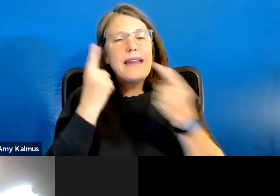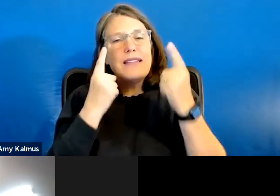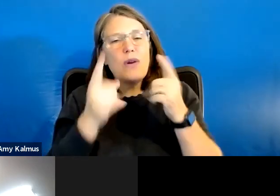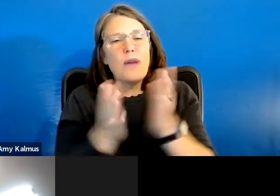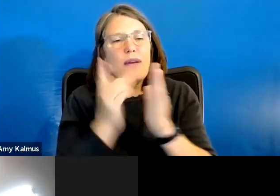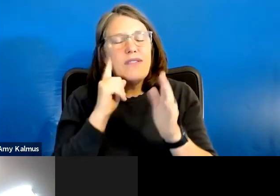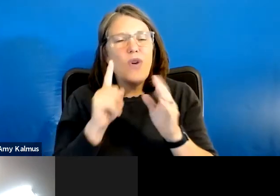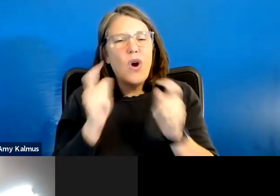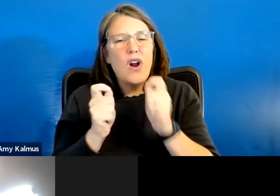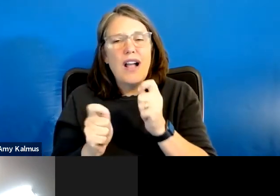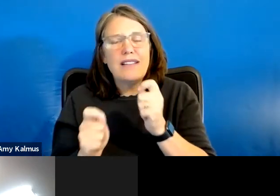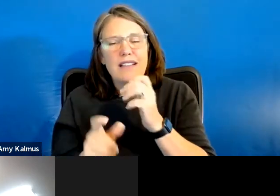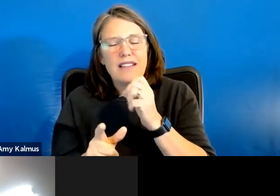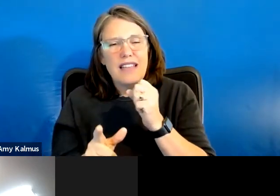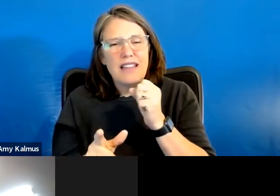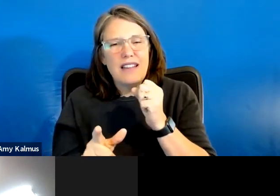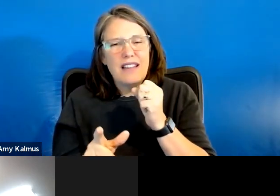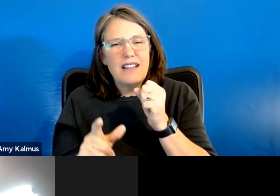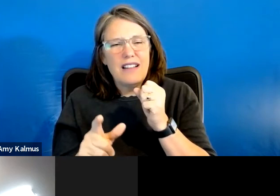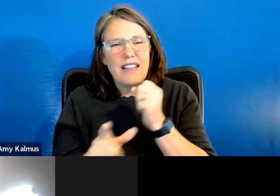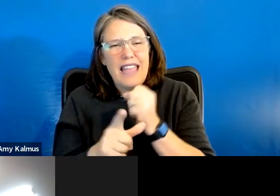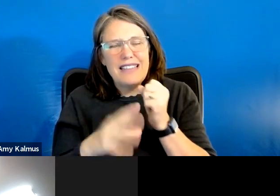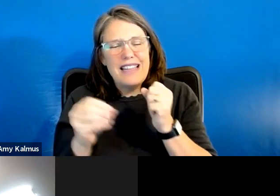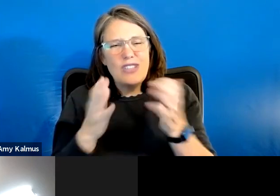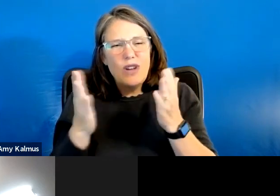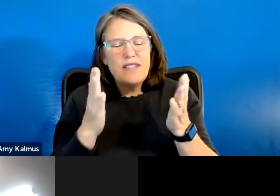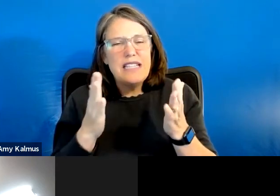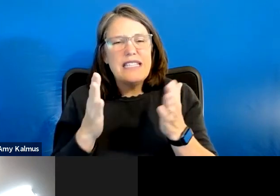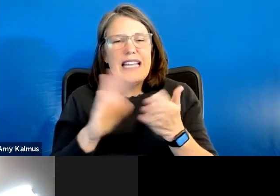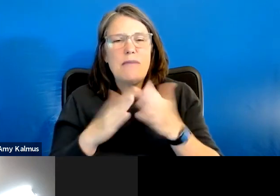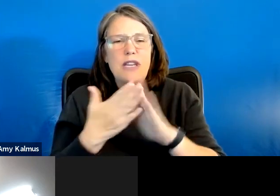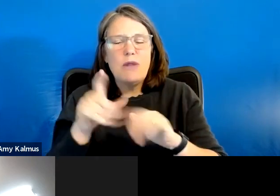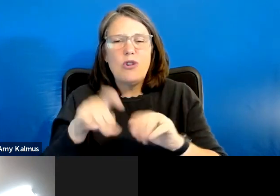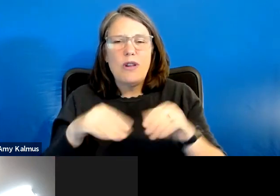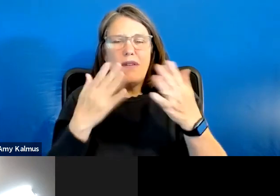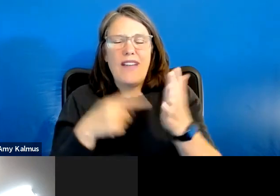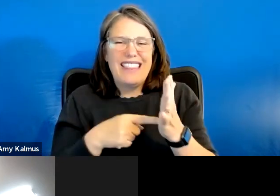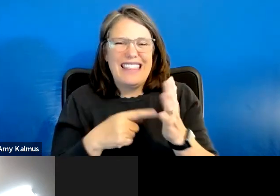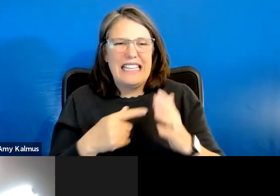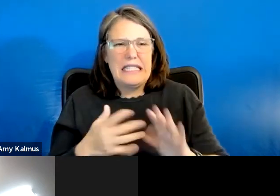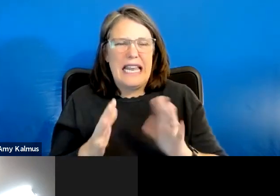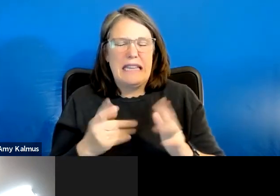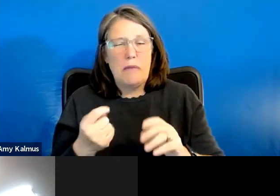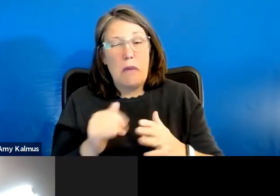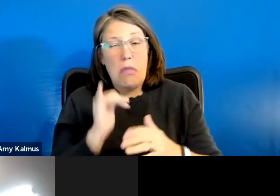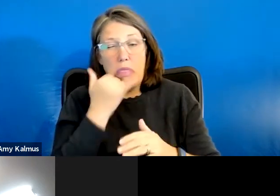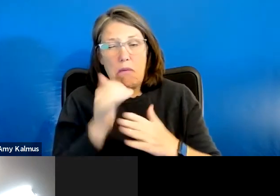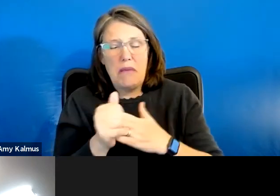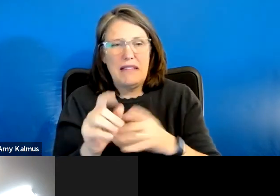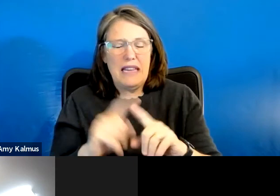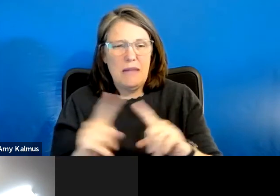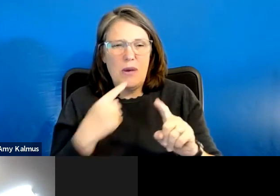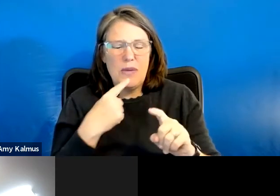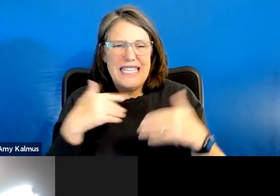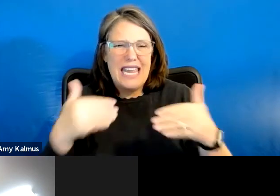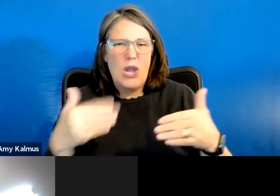for auxiliary aids and services, a municipality should provide this. And that might kind of be misleading, but we're going to go with go